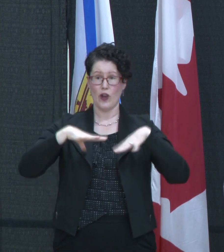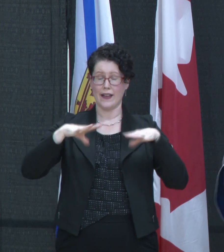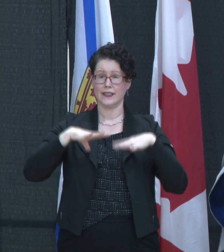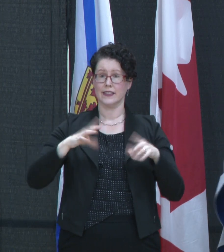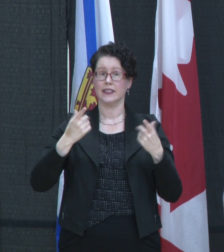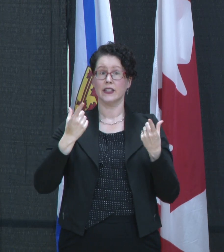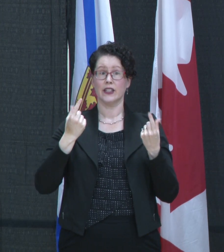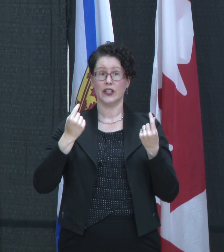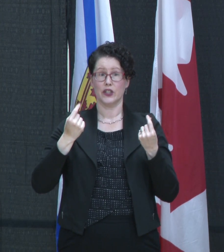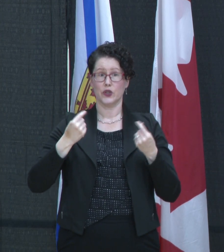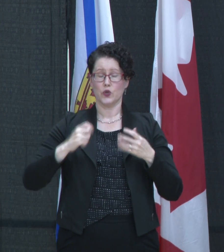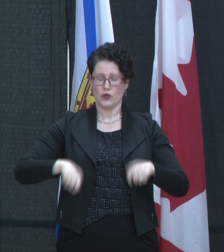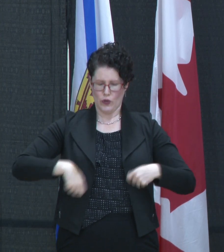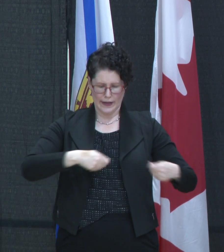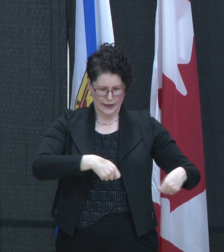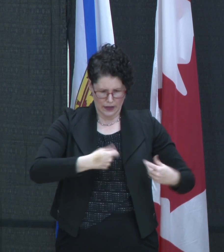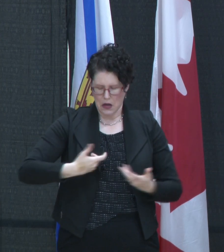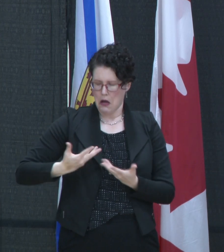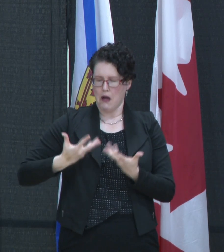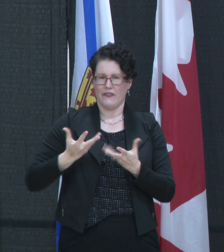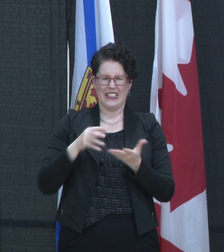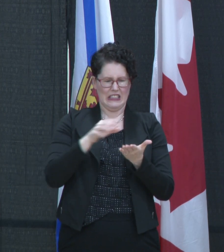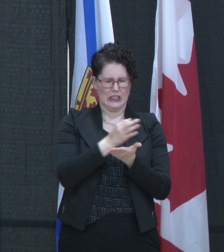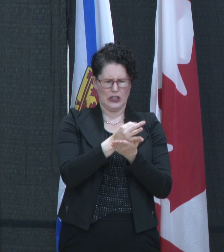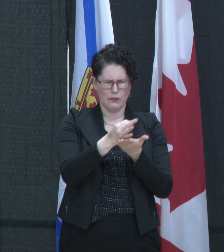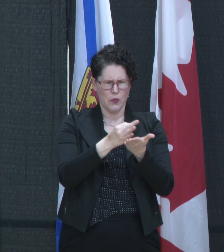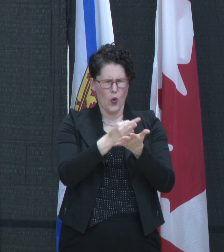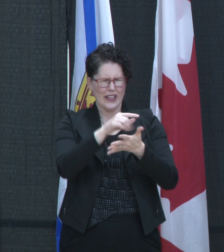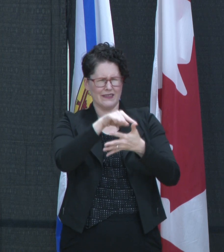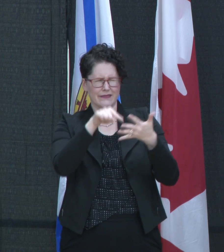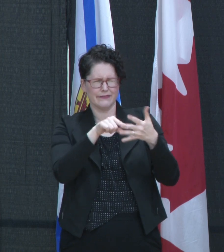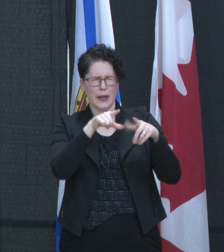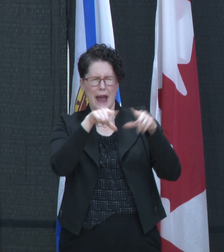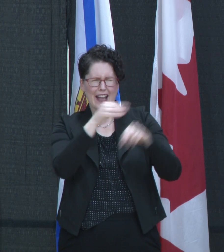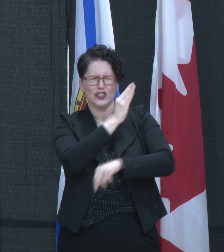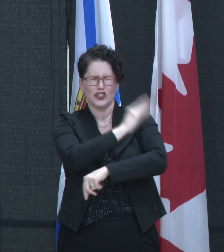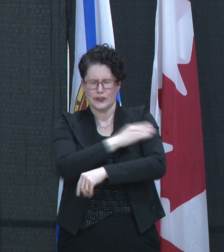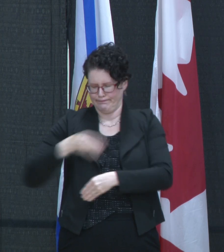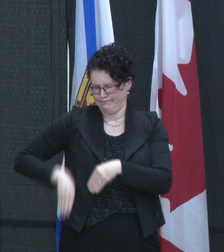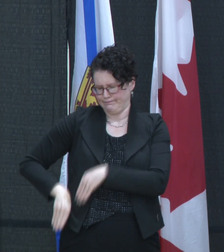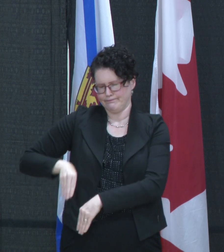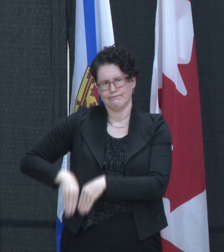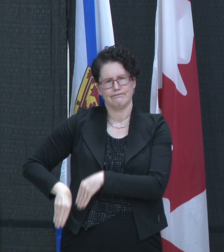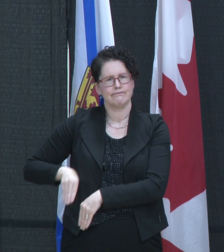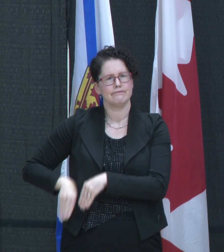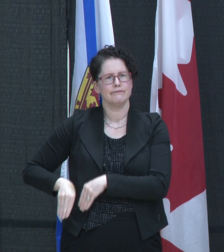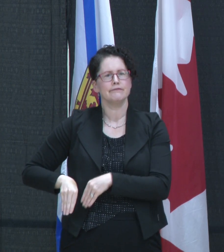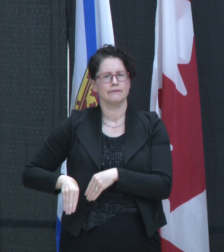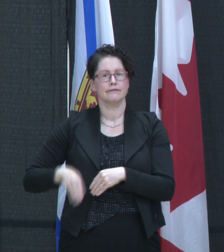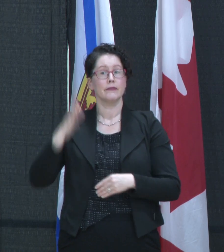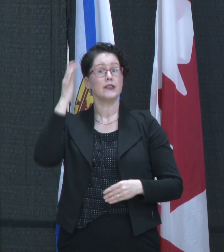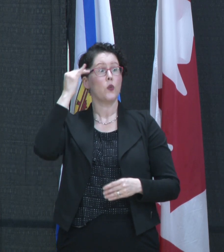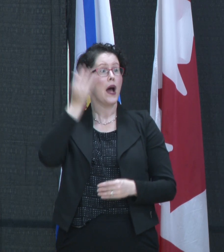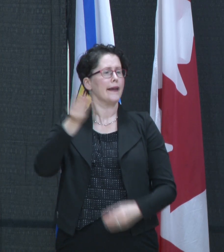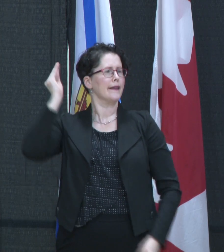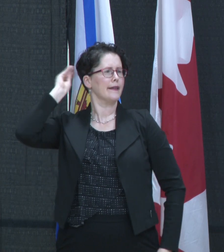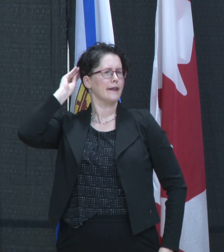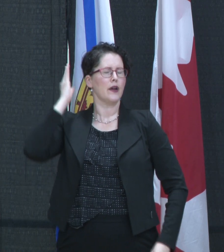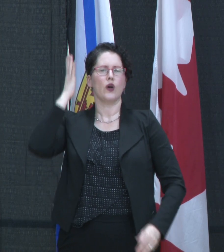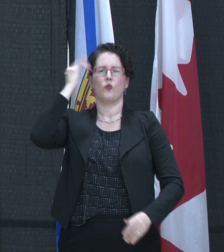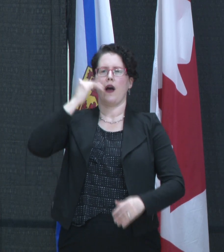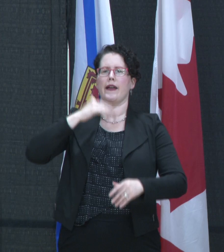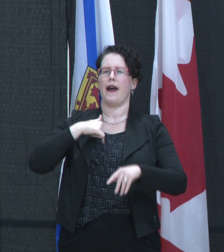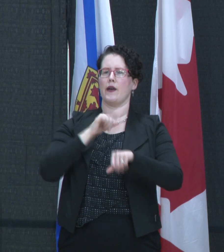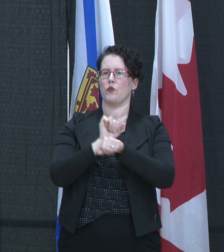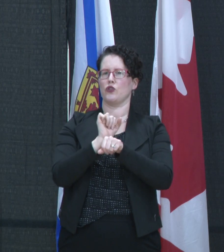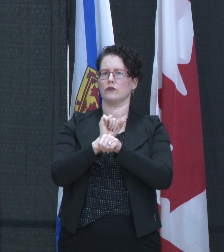dresser and put them into his pocket as his reminder as to why he was doing the work he was doing. In his